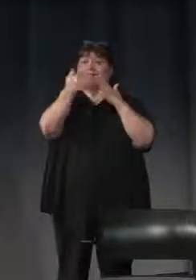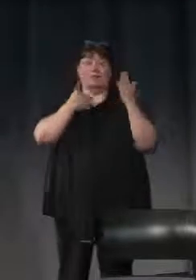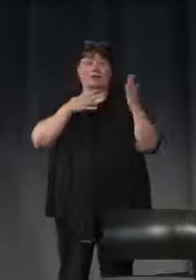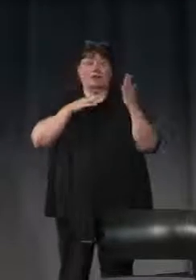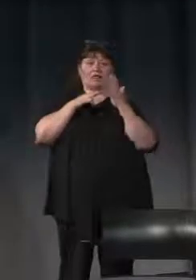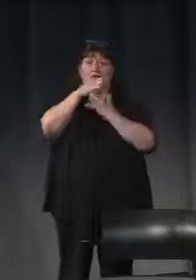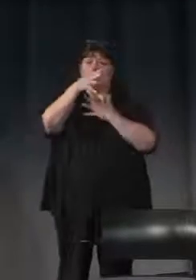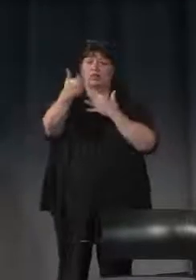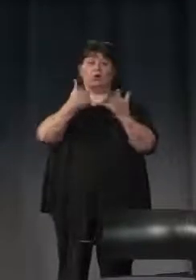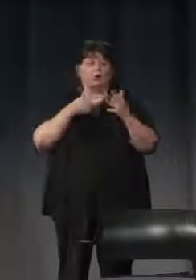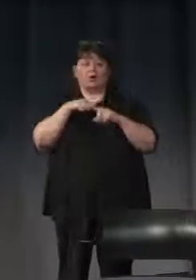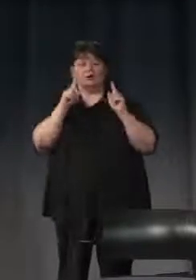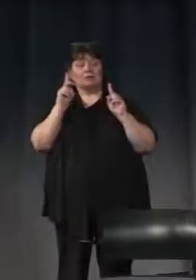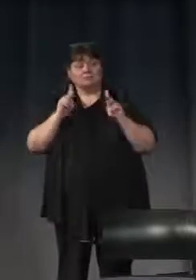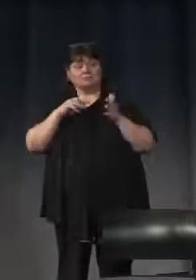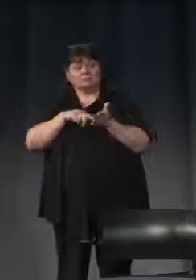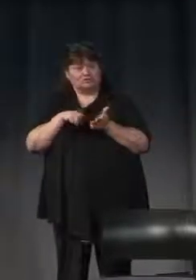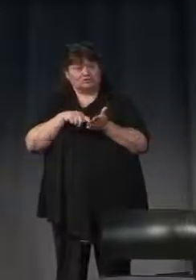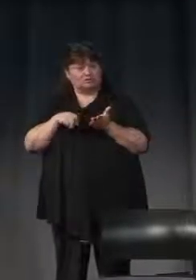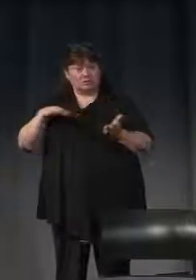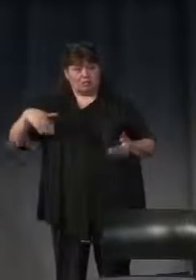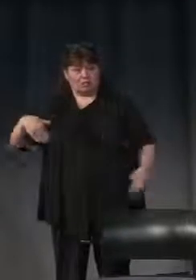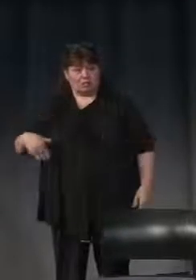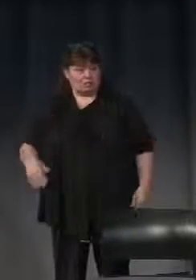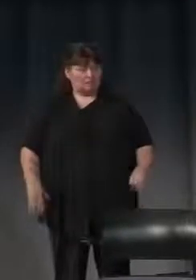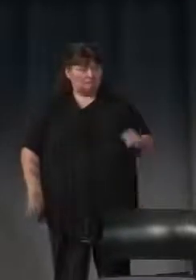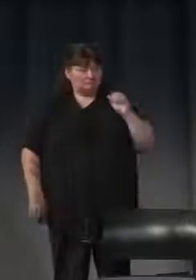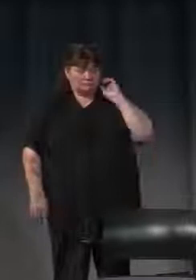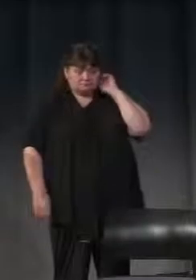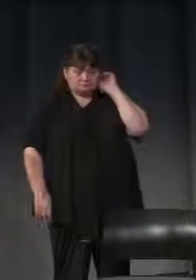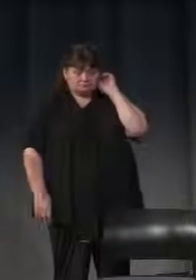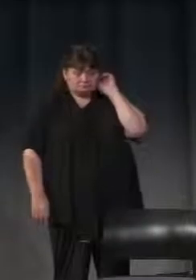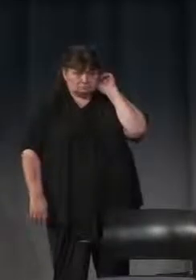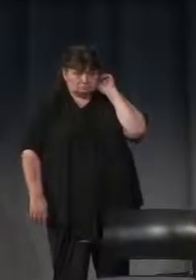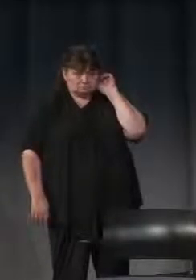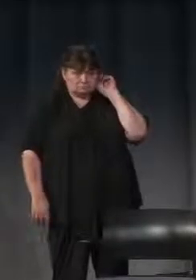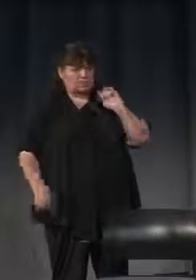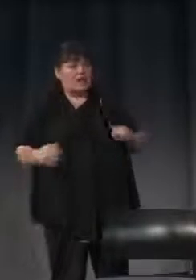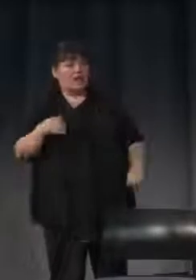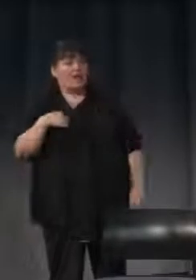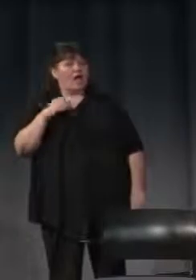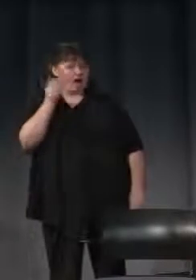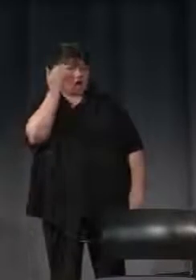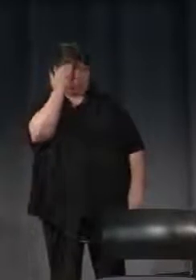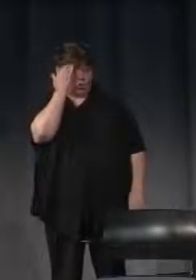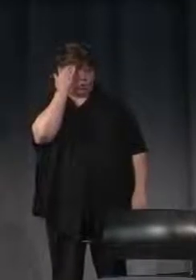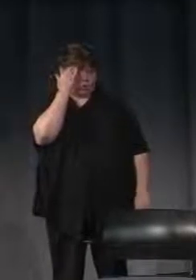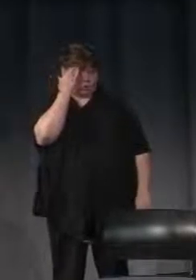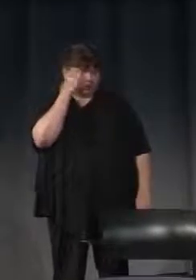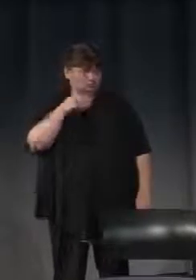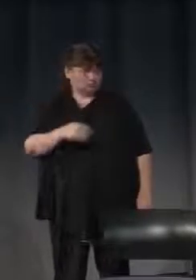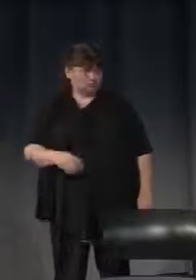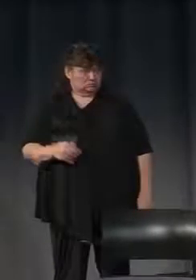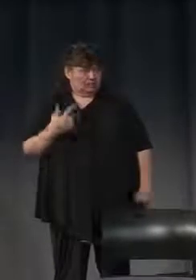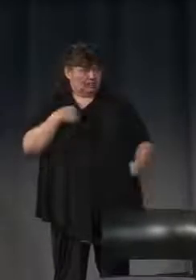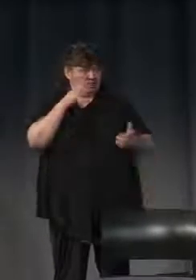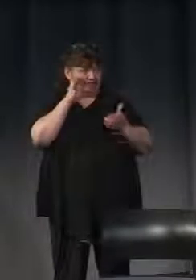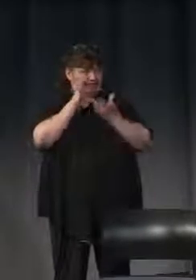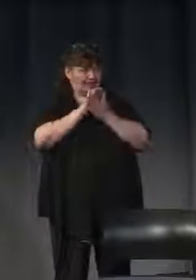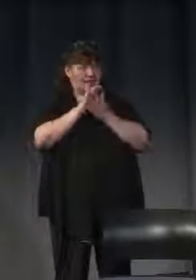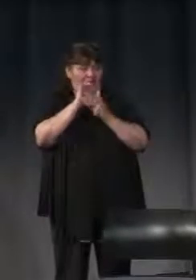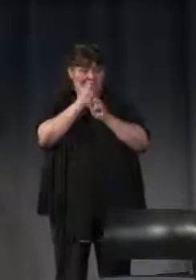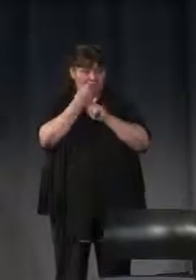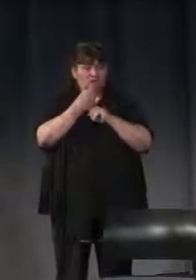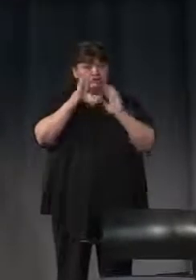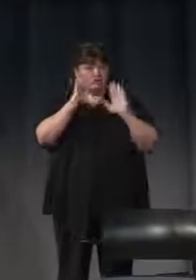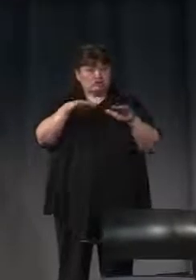we don't. No one's really done the studies yet. That's something we're interested in actually doing. I do know that I believe it's the case that children